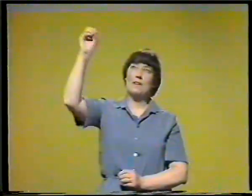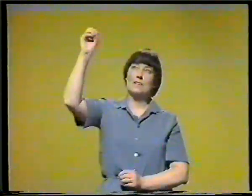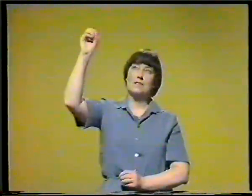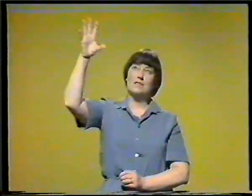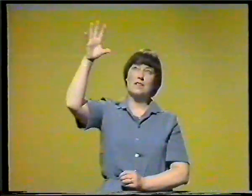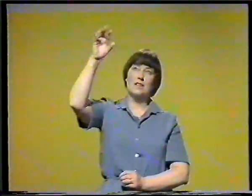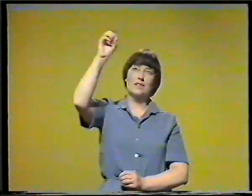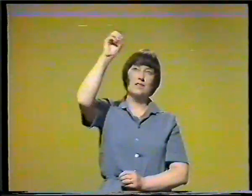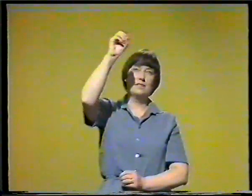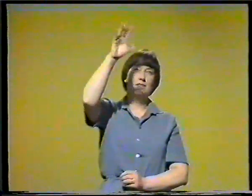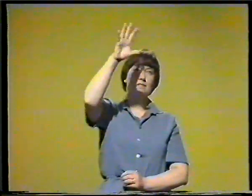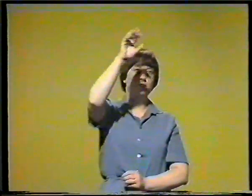stars.